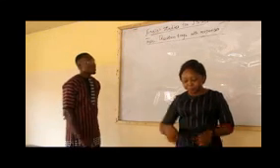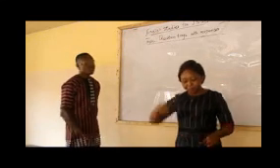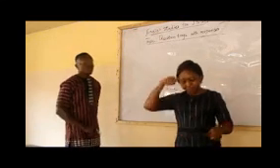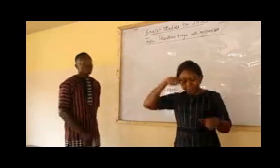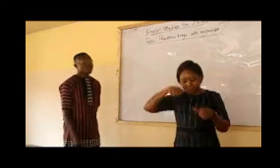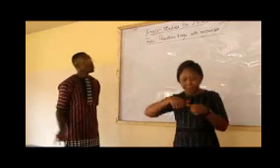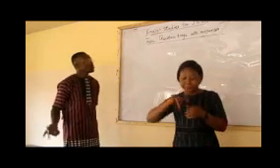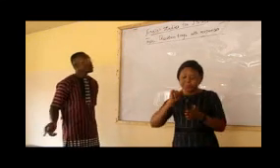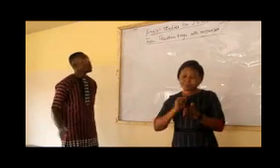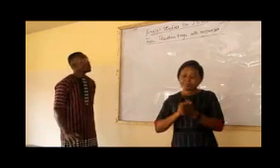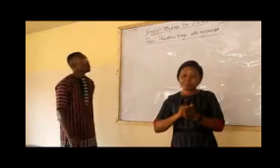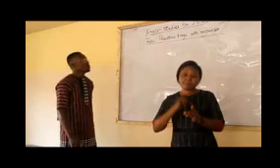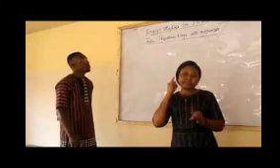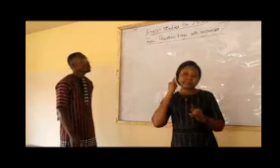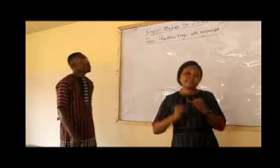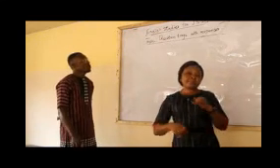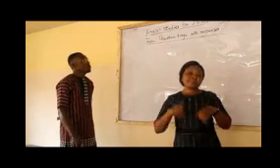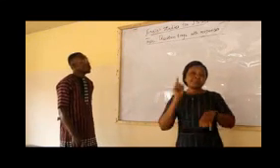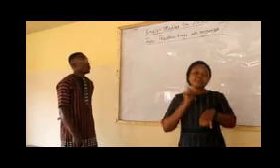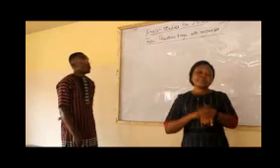Remember that last time